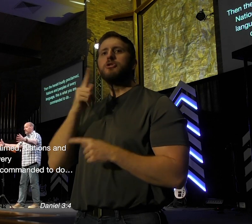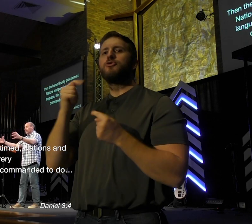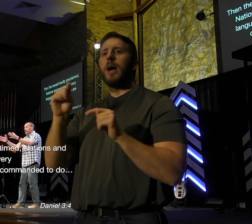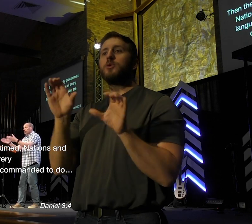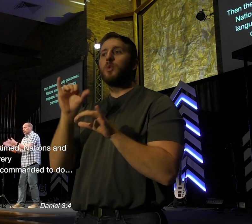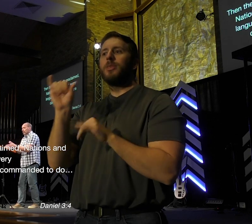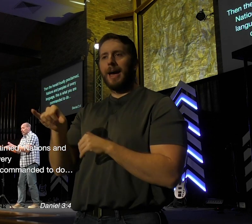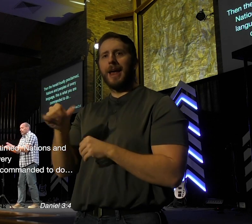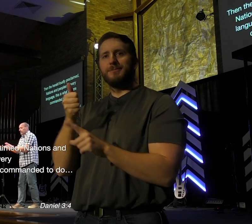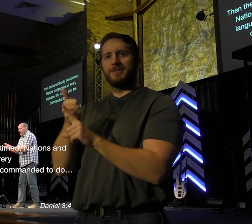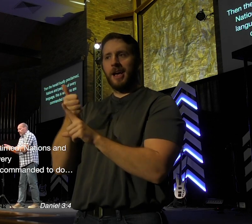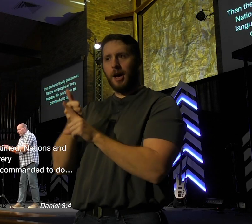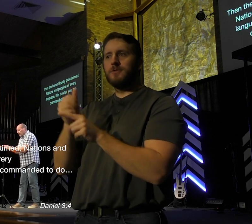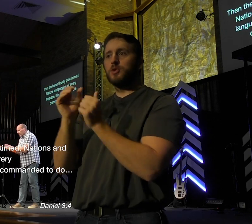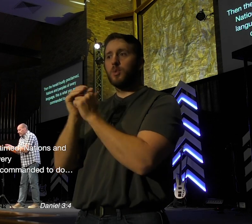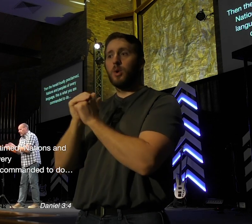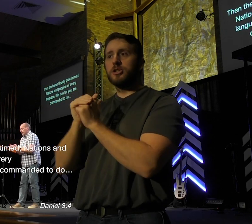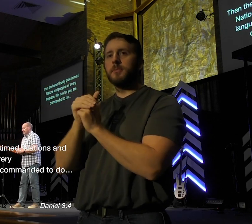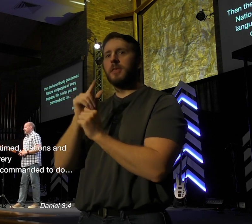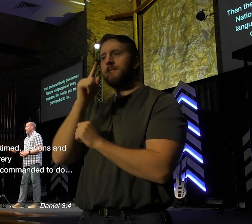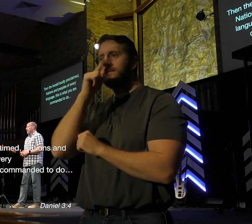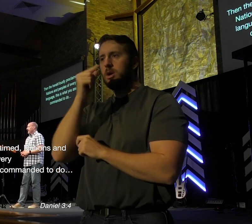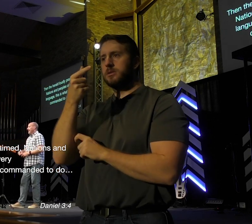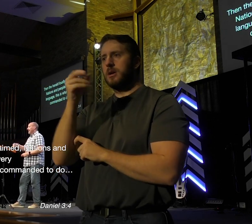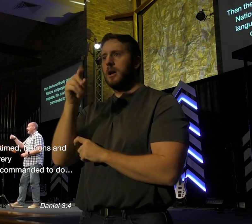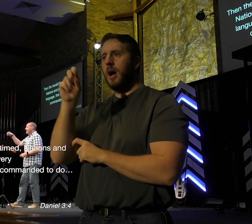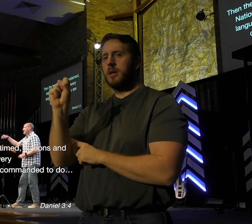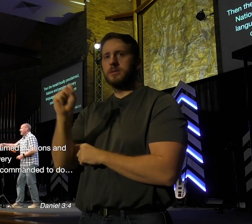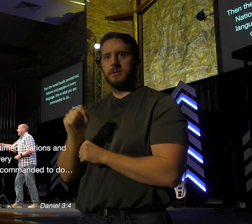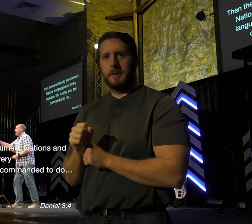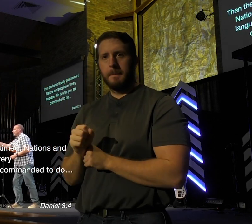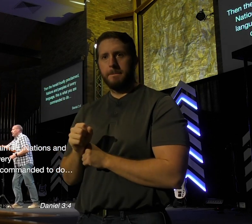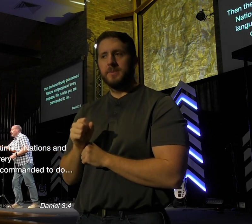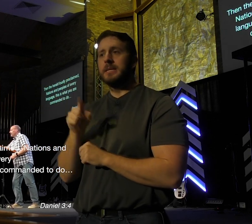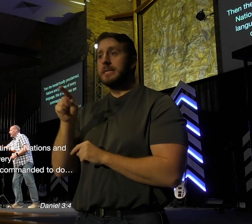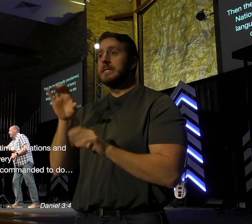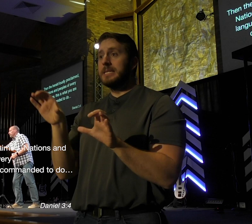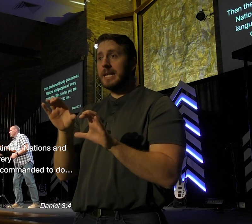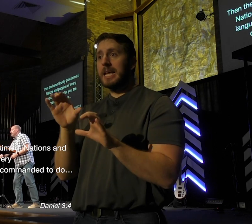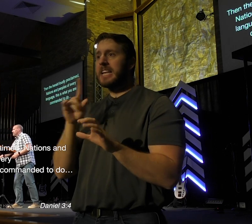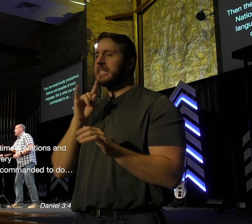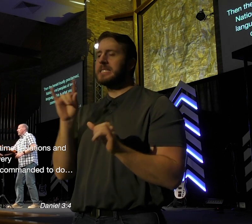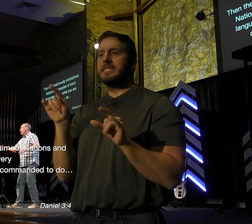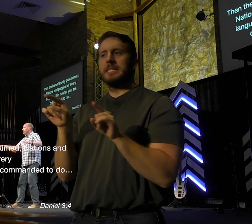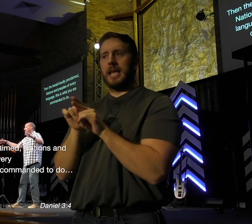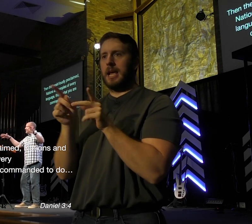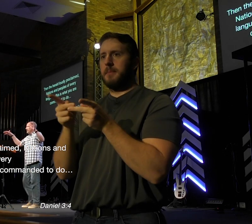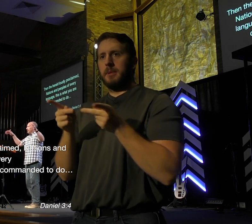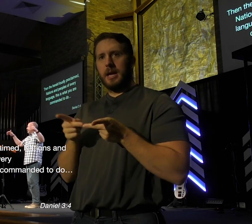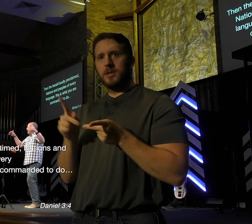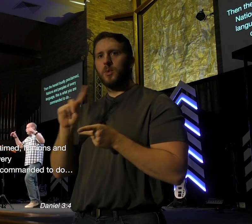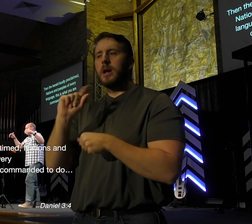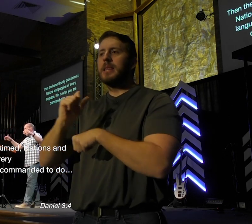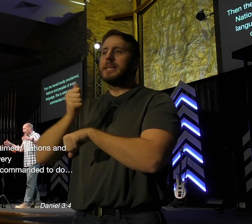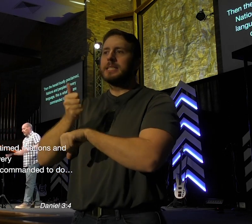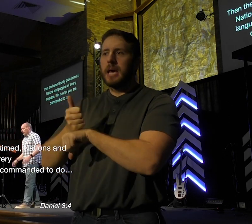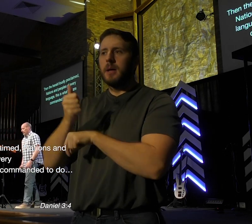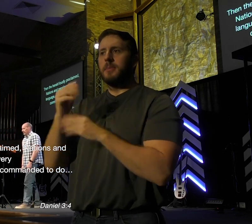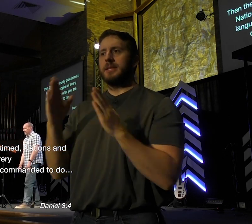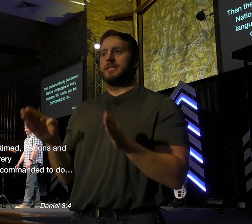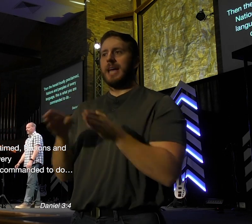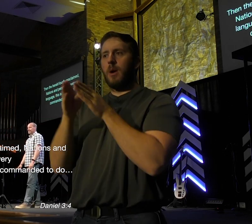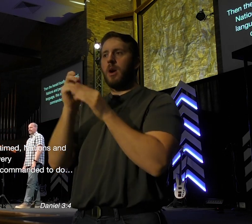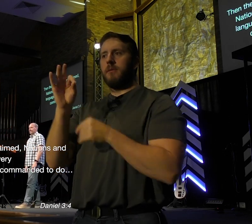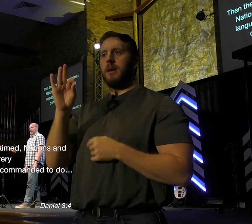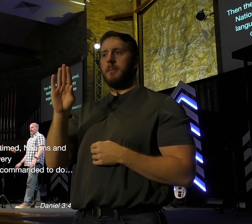and peoples together to worship the false gods. And he did it in the very same place where they set up the Tower